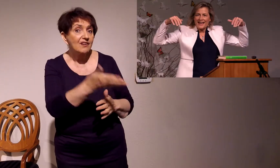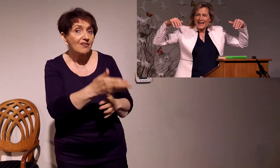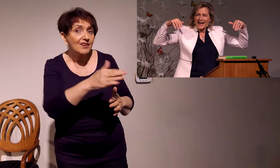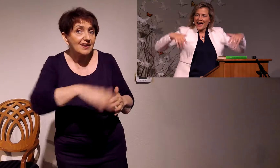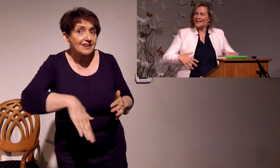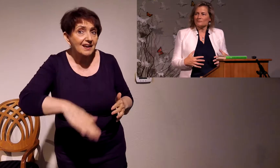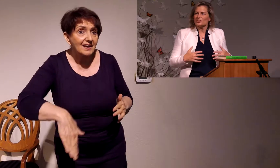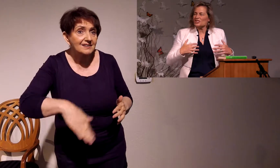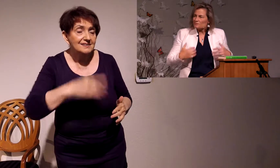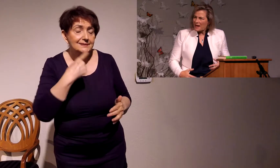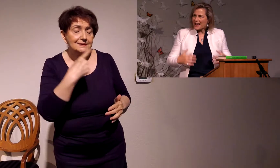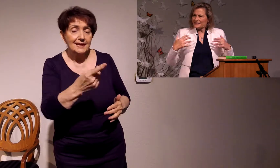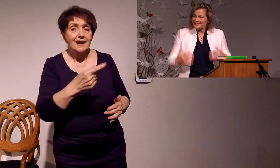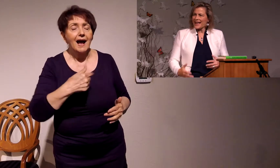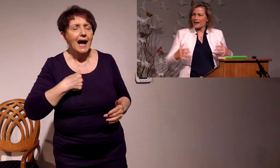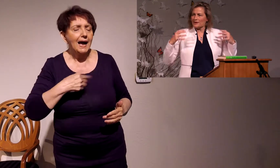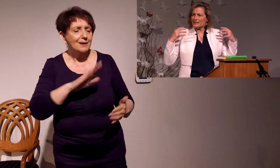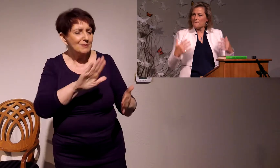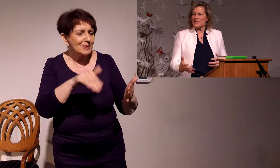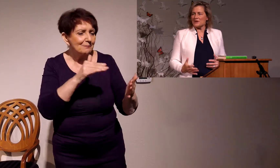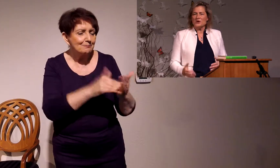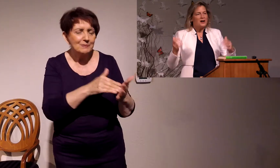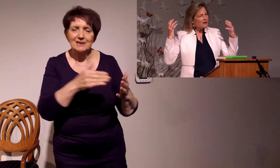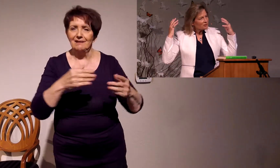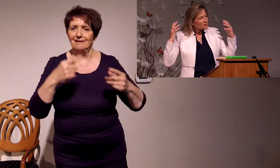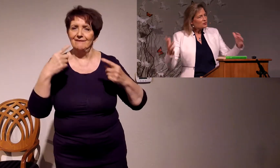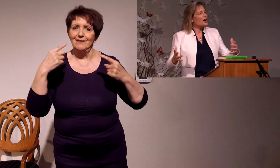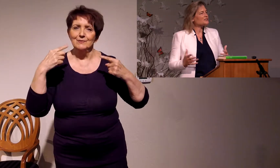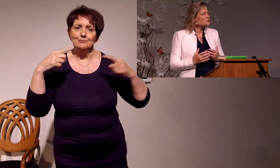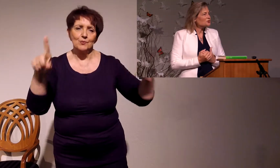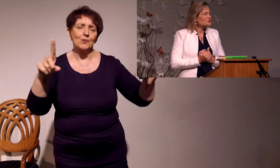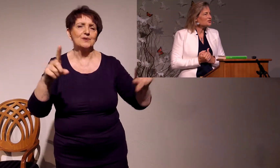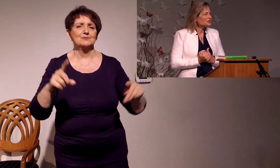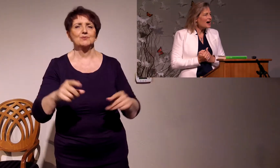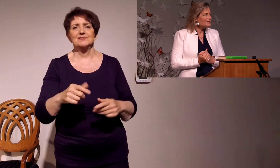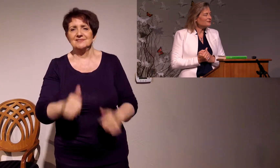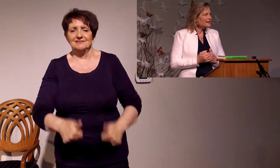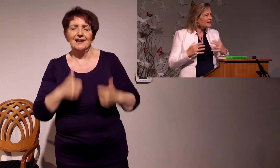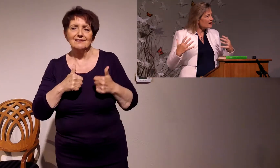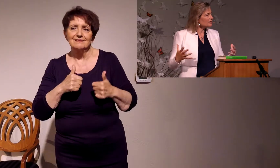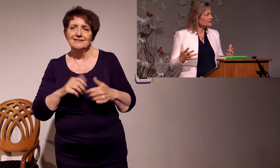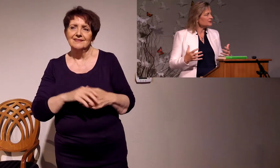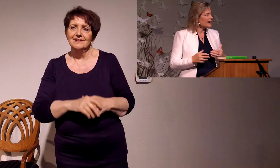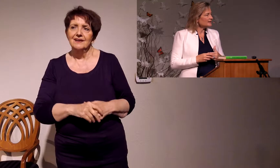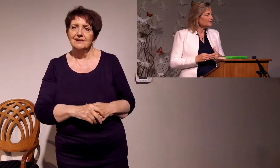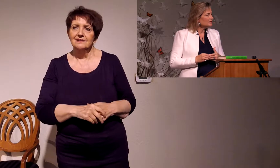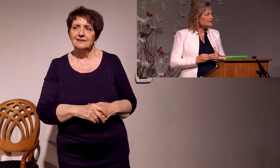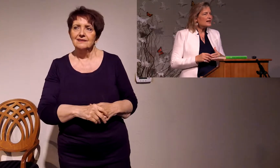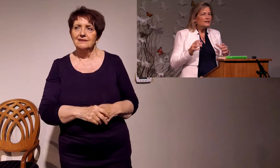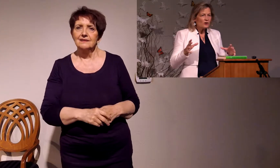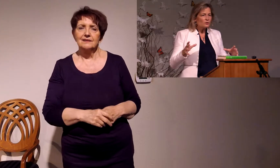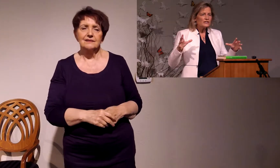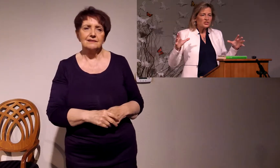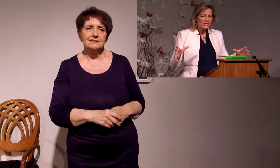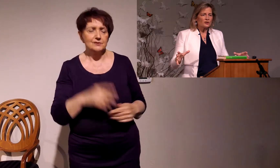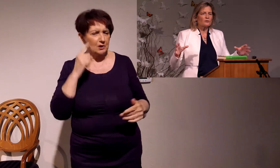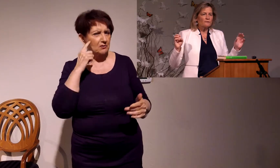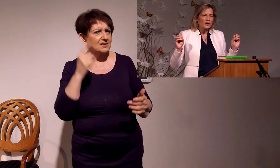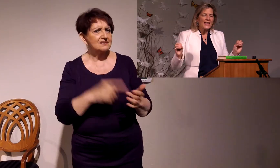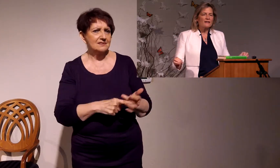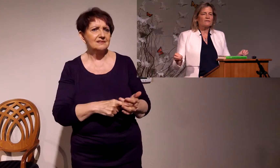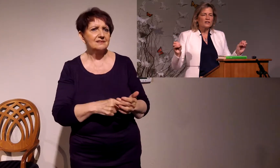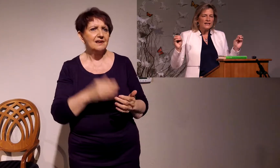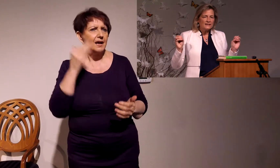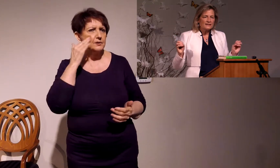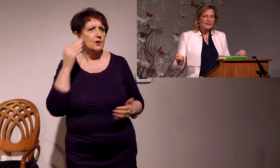say, I am smack dab in the middle of a prosperous life, and acknowledge that. Because I know it's here